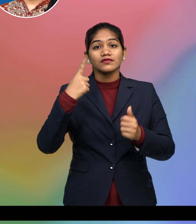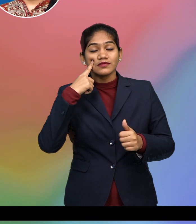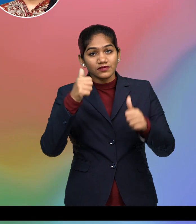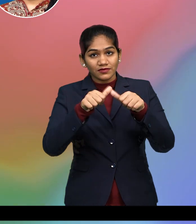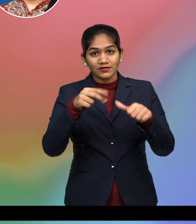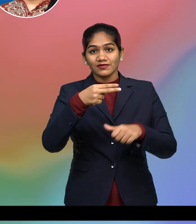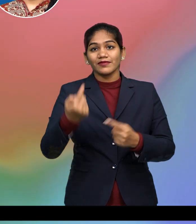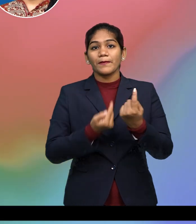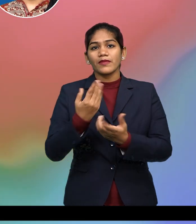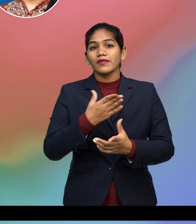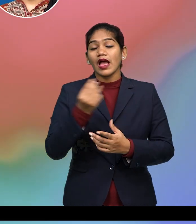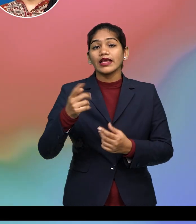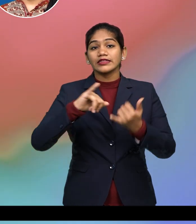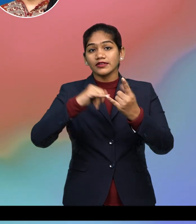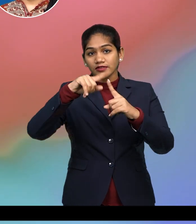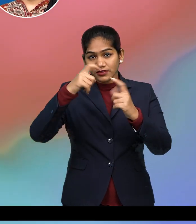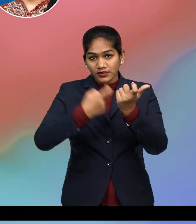and strawberry